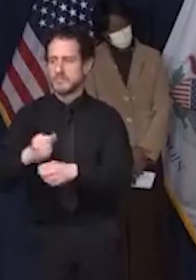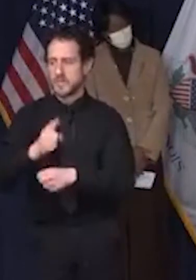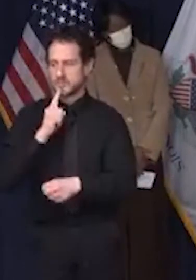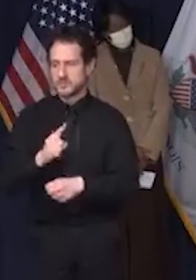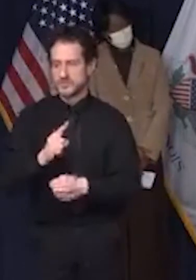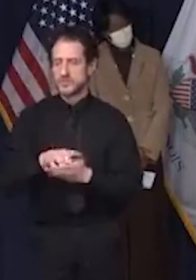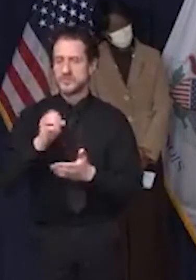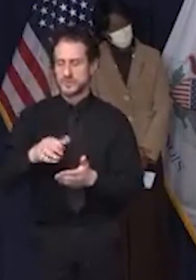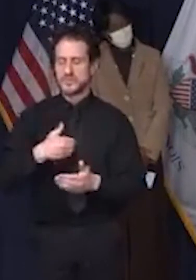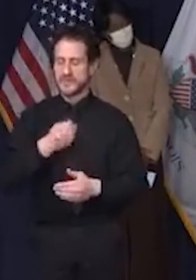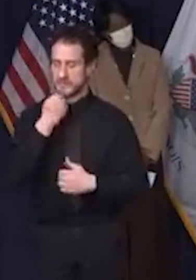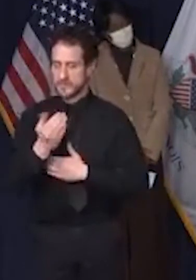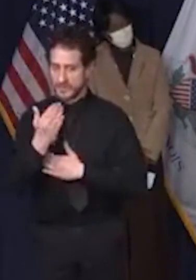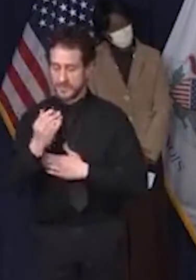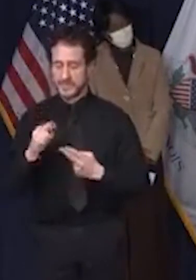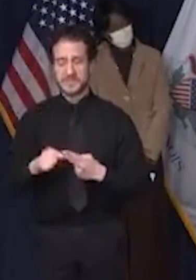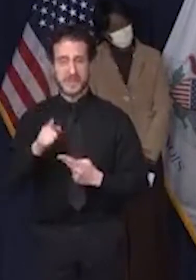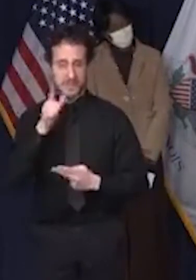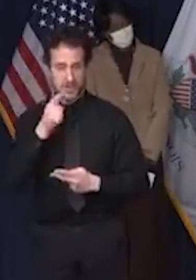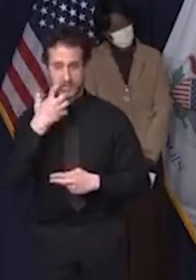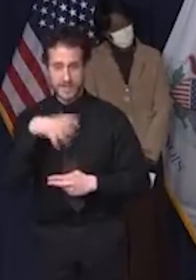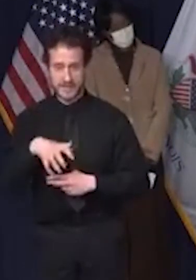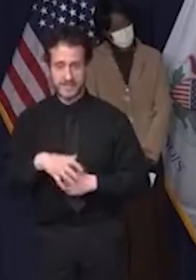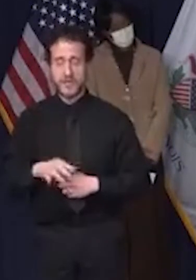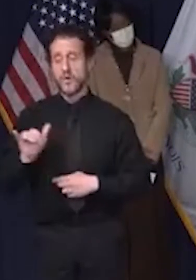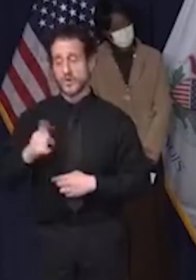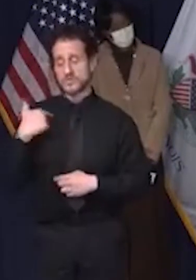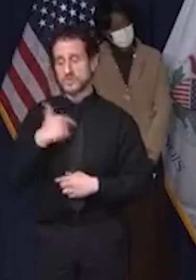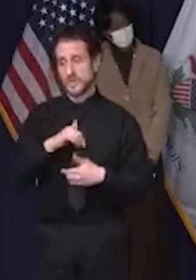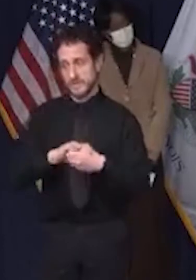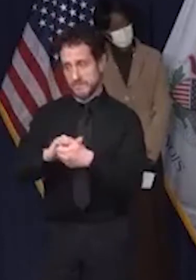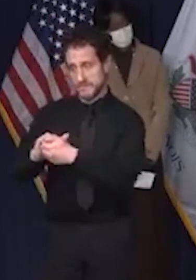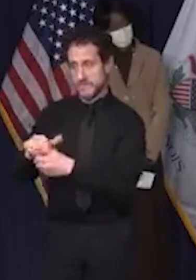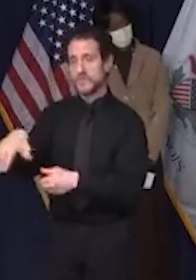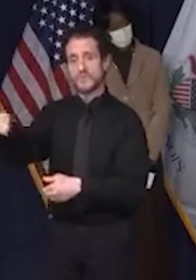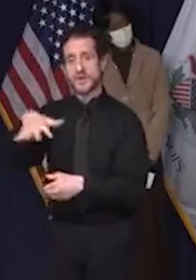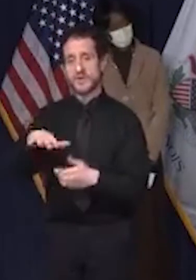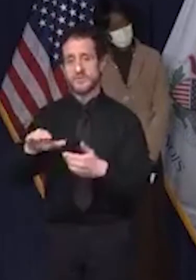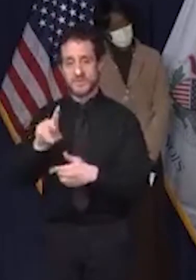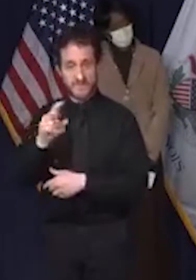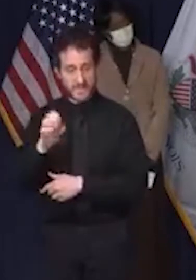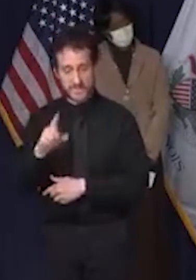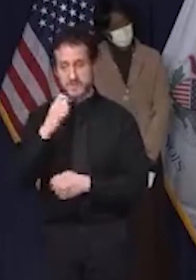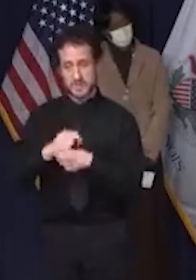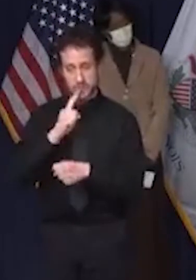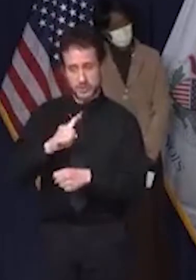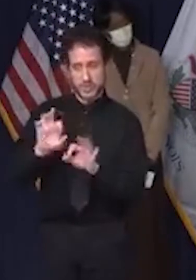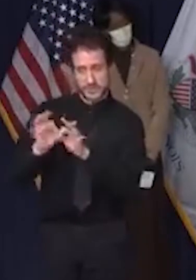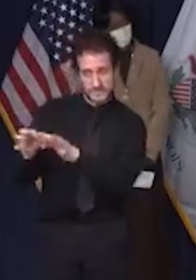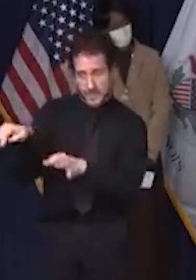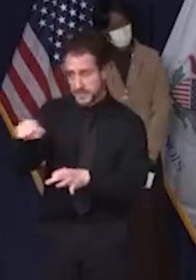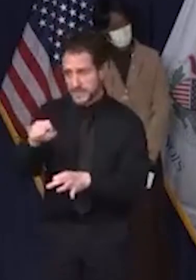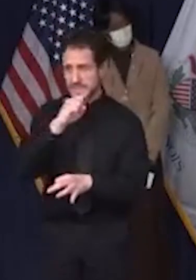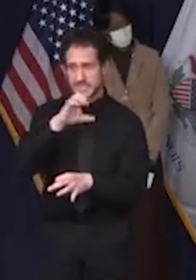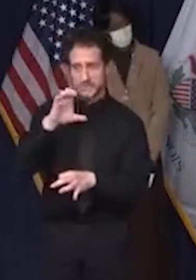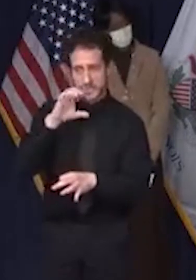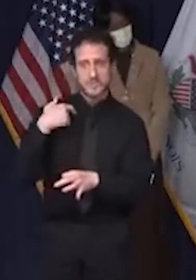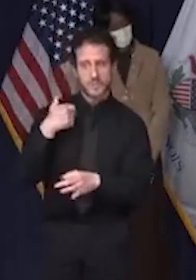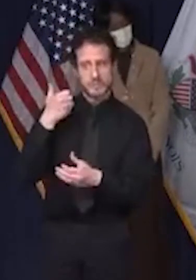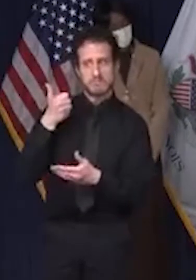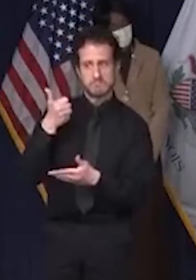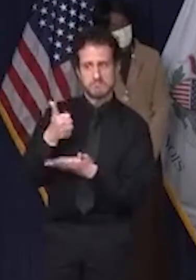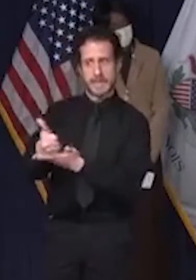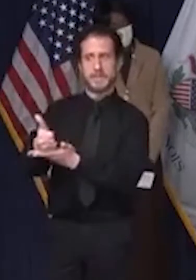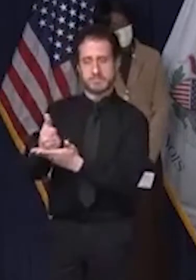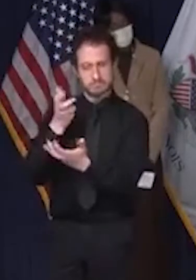and a hot lunch. And in addition, we have partnerships across the village to ensure that our families and seniors' needs are met. Throughout